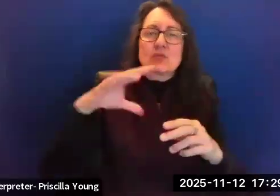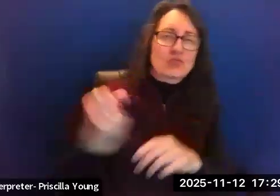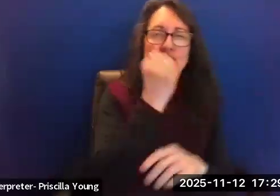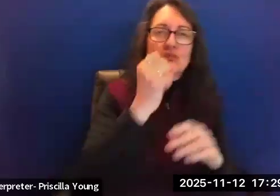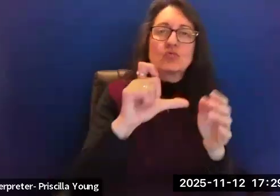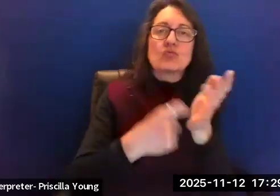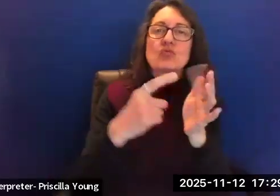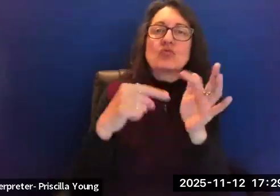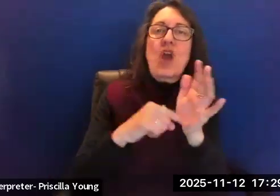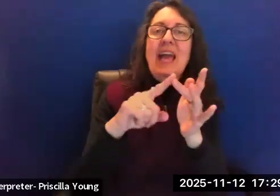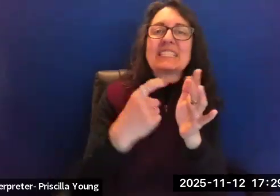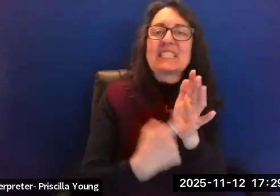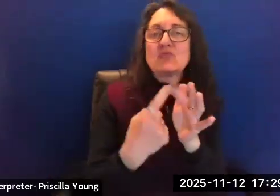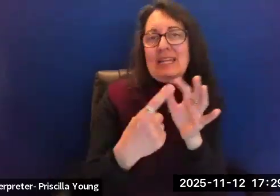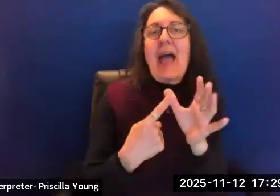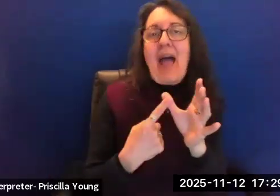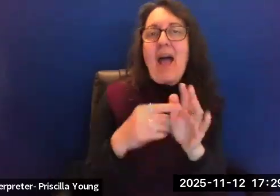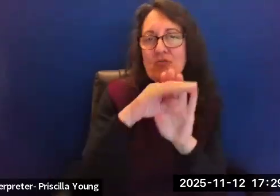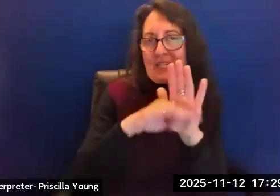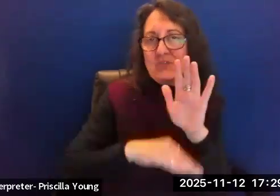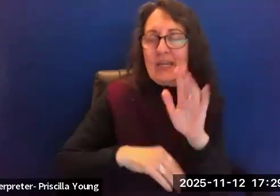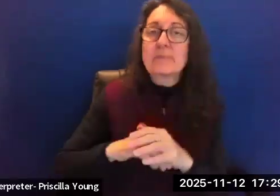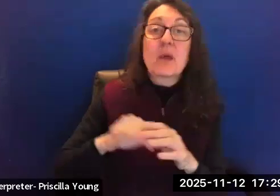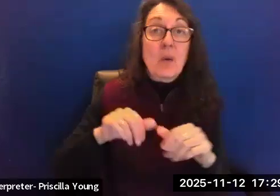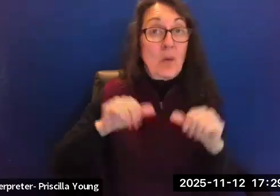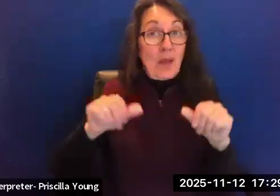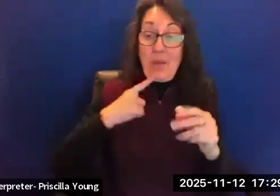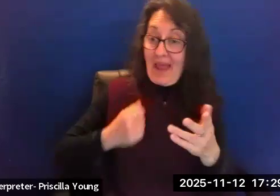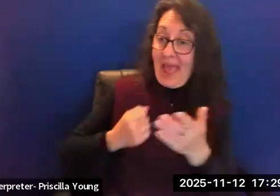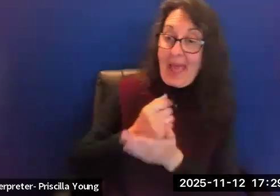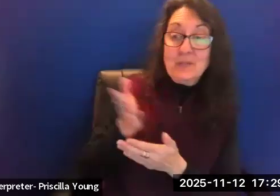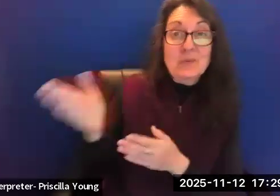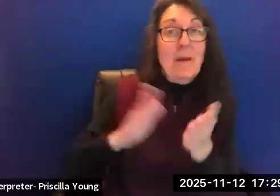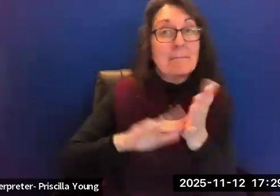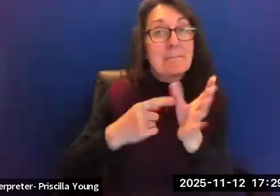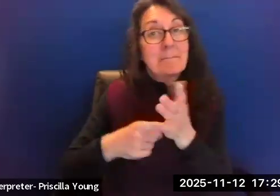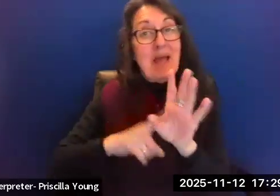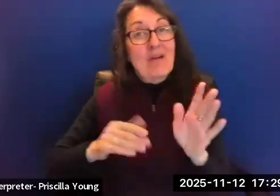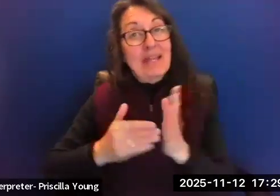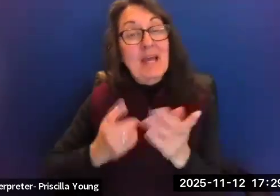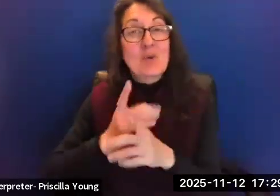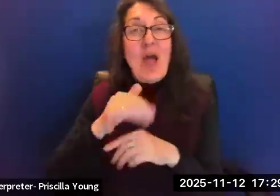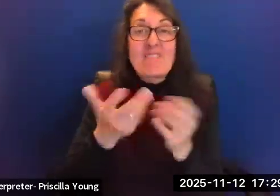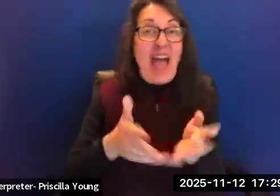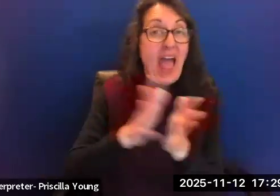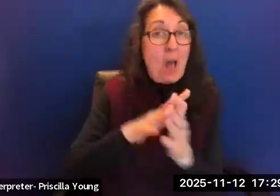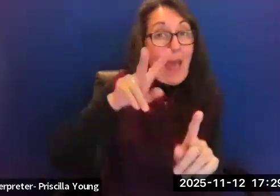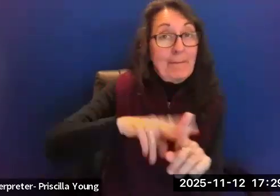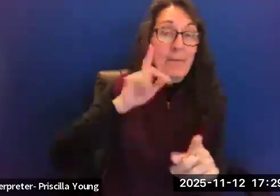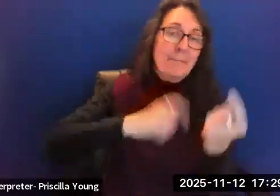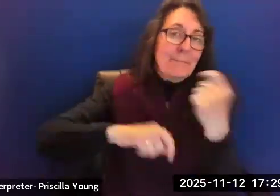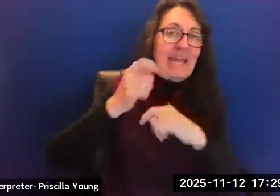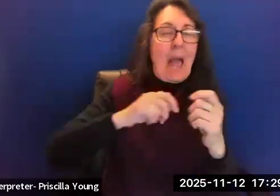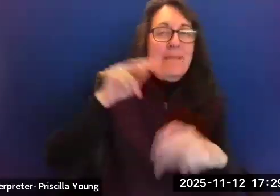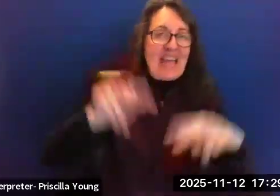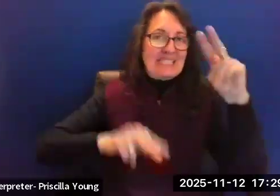Okie dokie. So I'll hand over to you, Mary, now to go through how the applications will be assessed.